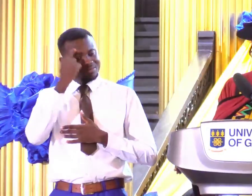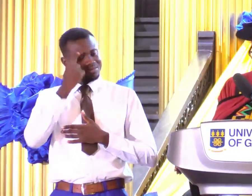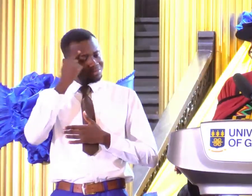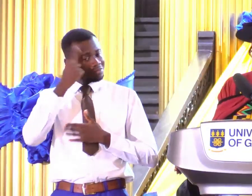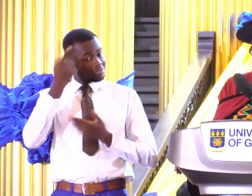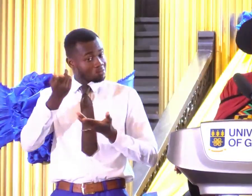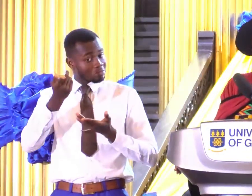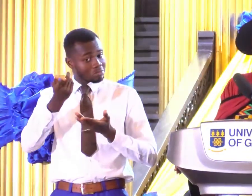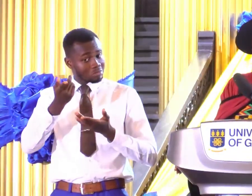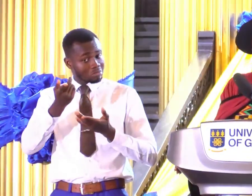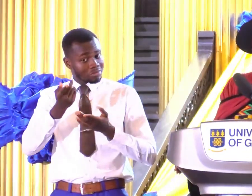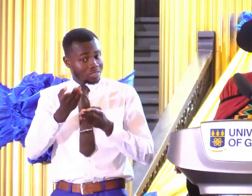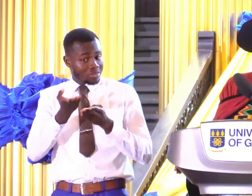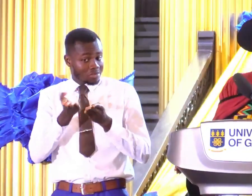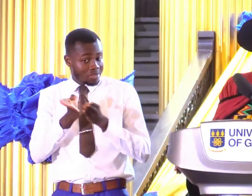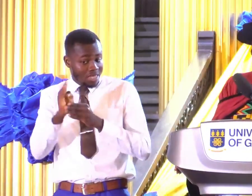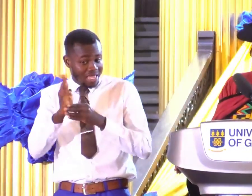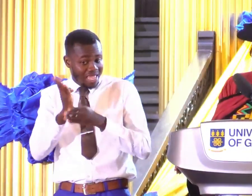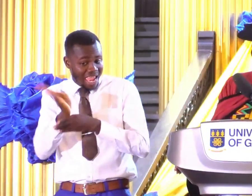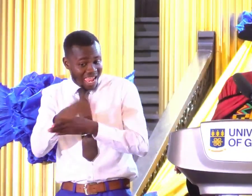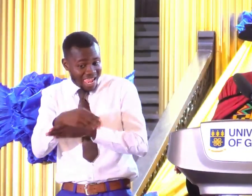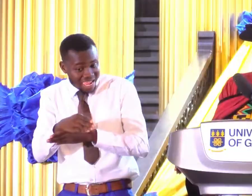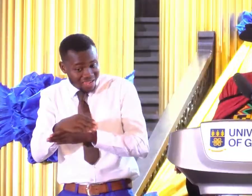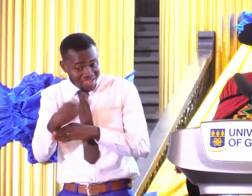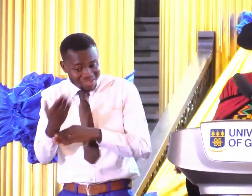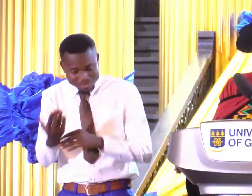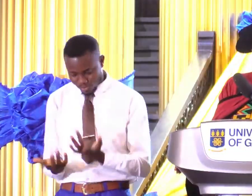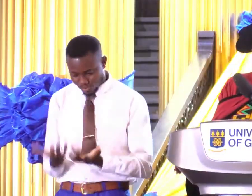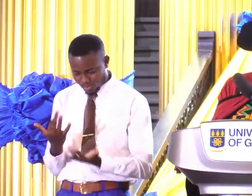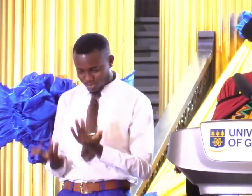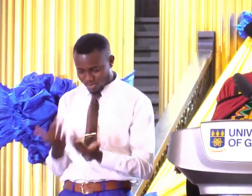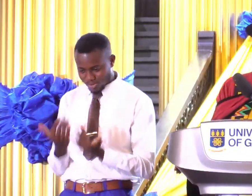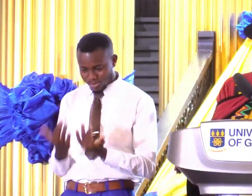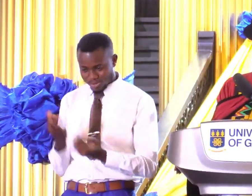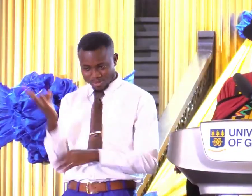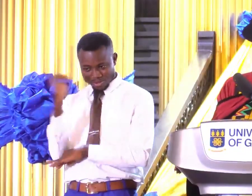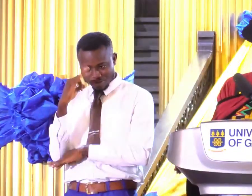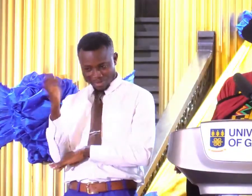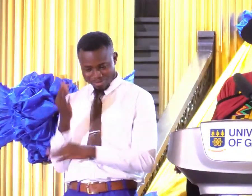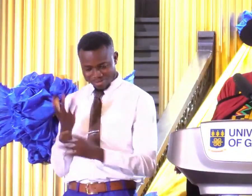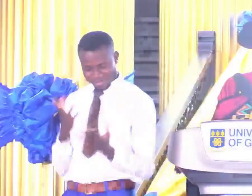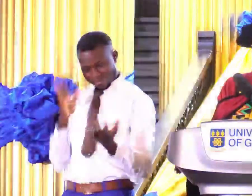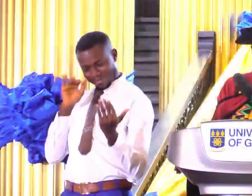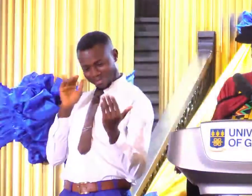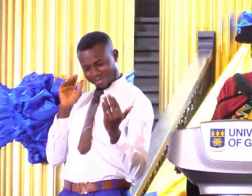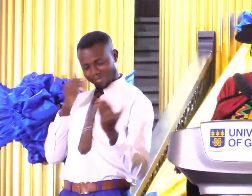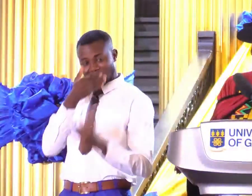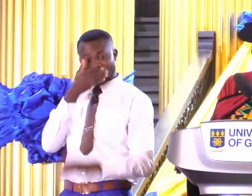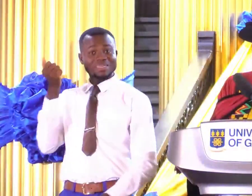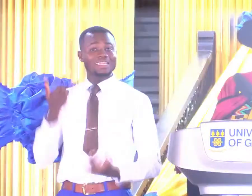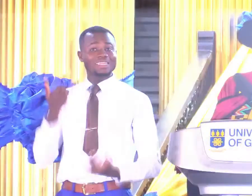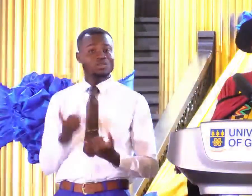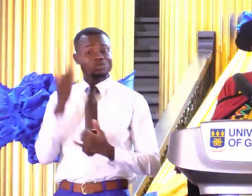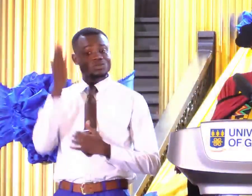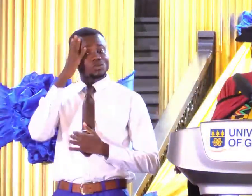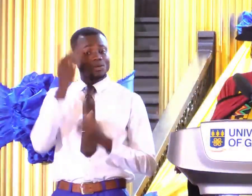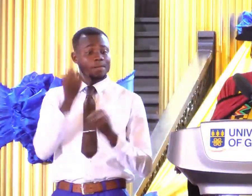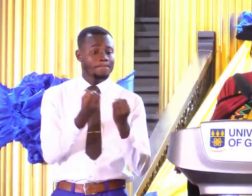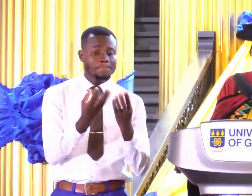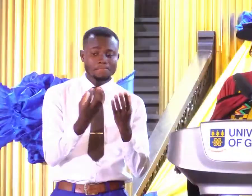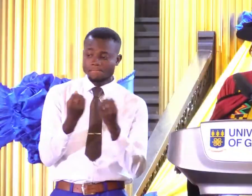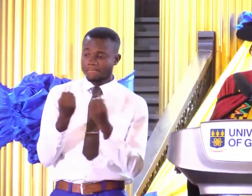medicine is all about boiling leaves and hoping for the best, now you know a lot